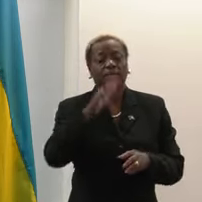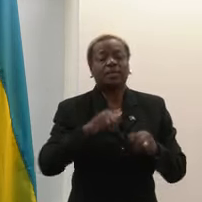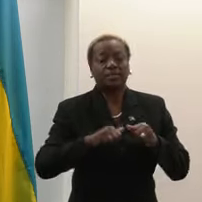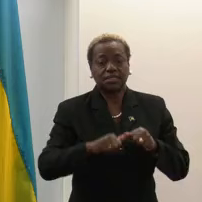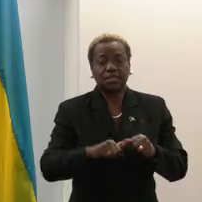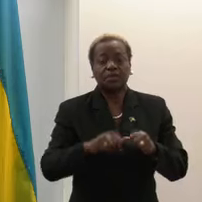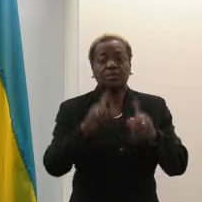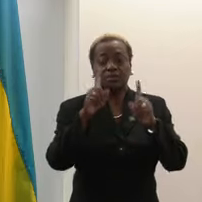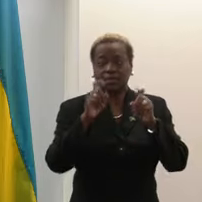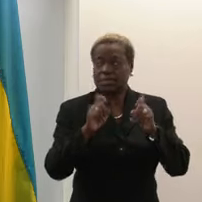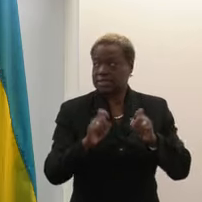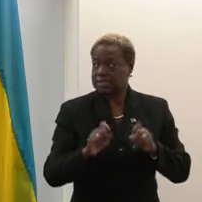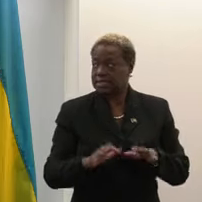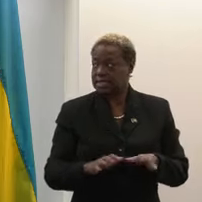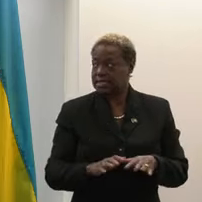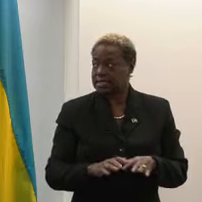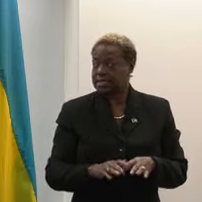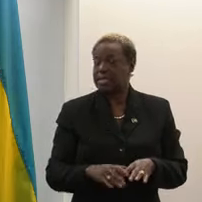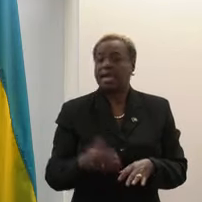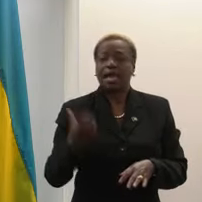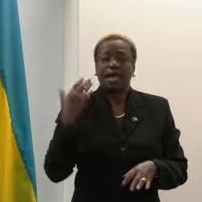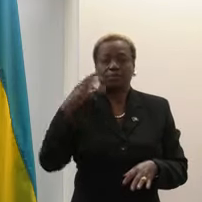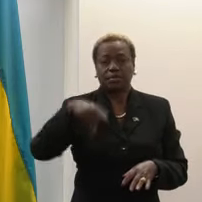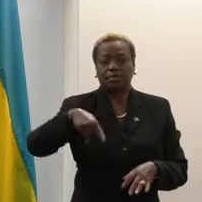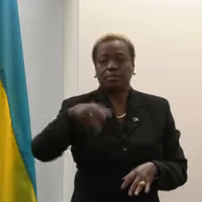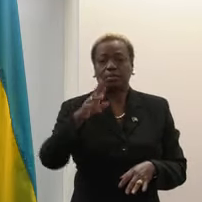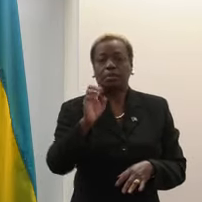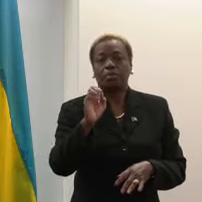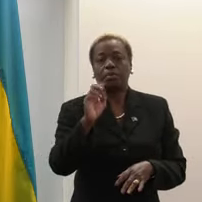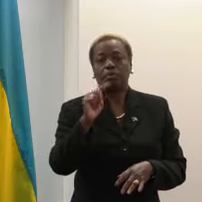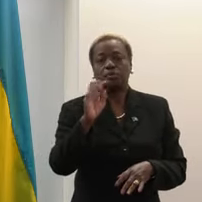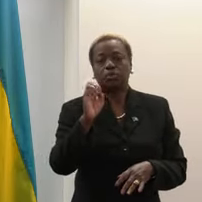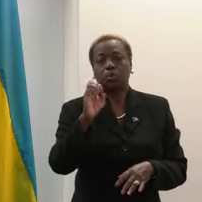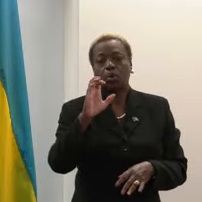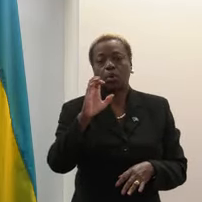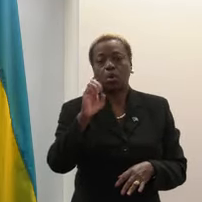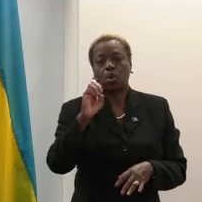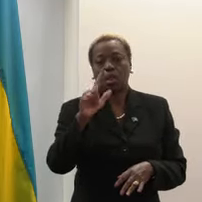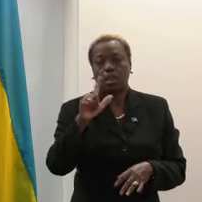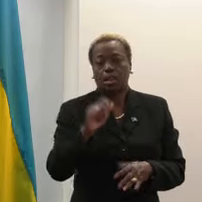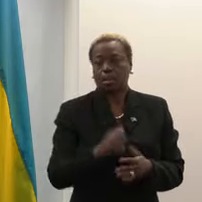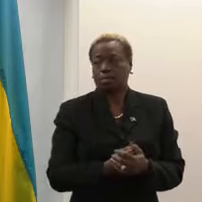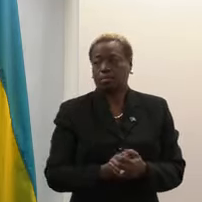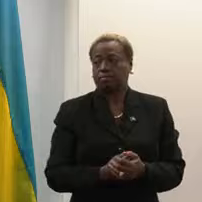as per protocol. So we have enough test kits in country.